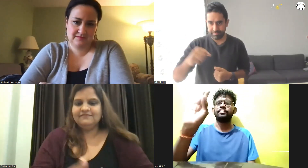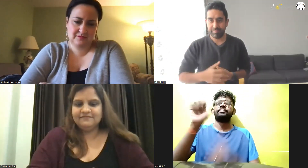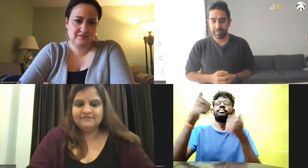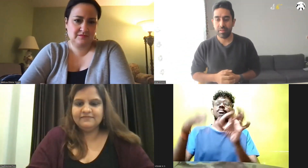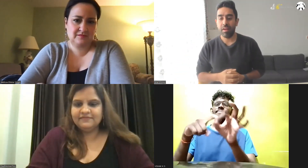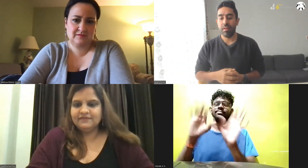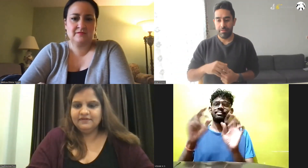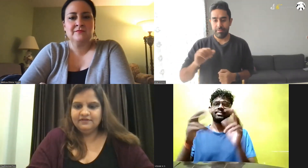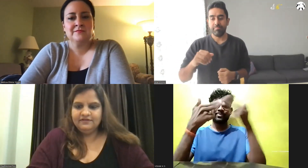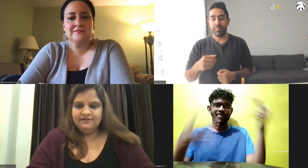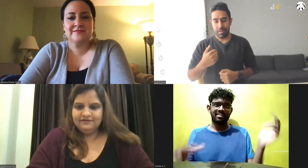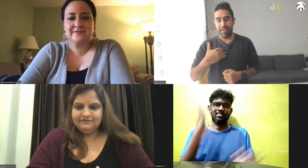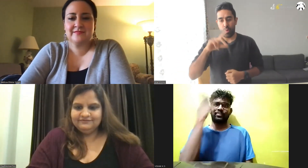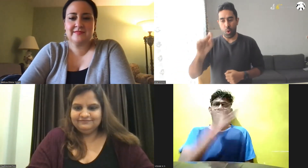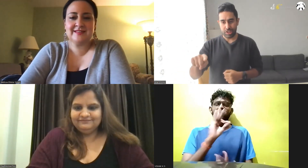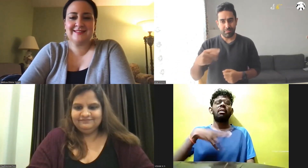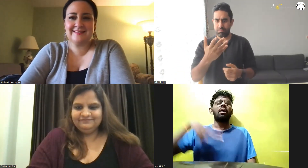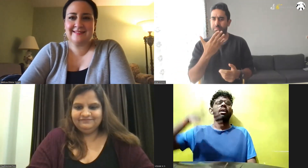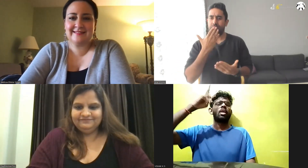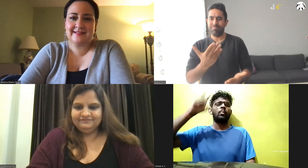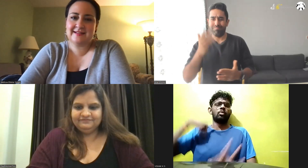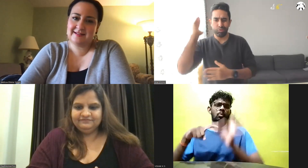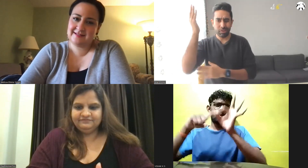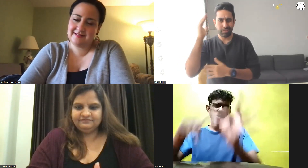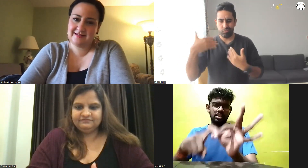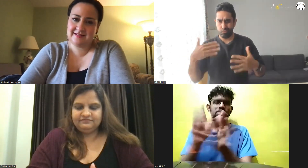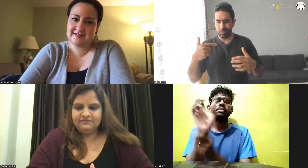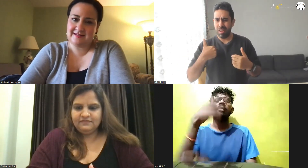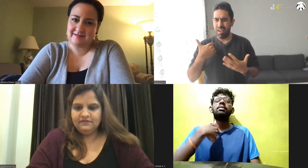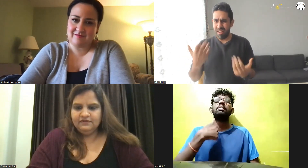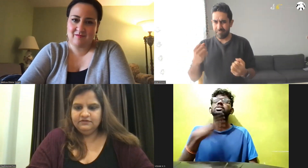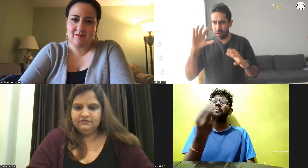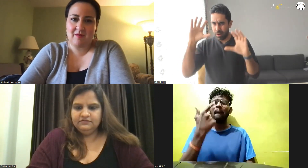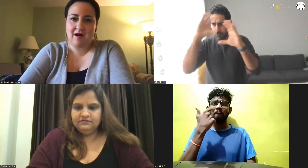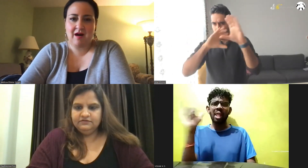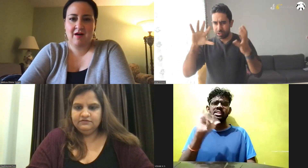Yes, I'm questioning to you. Sorry, I'm marking to you what you wanted to ask.